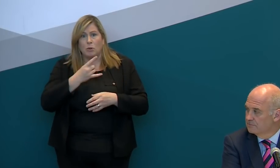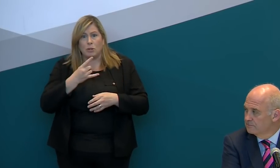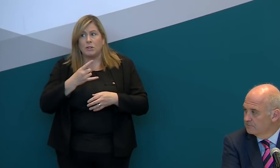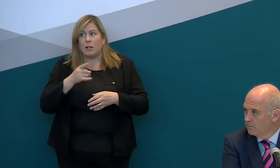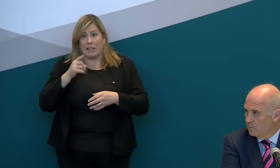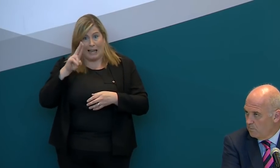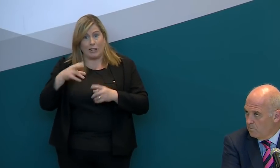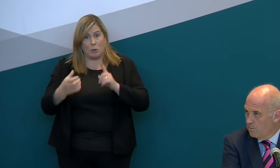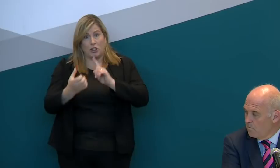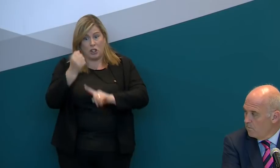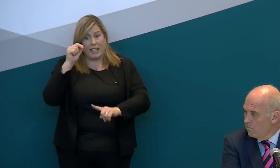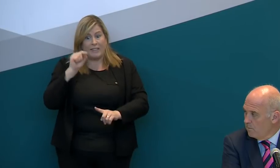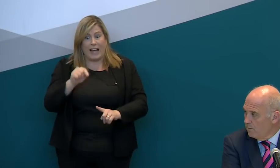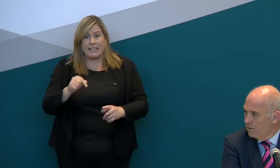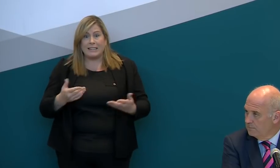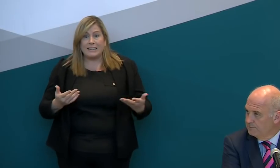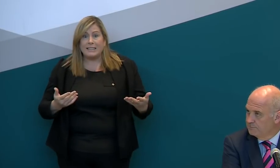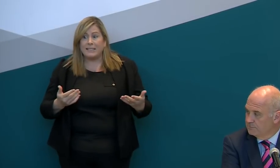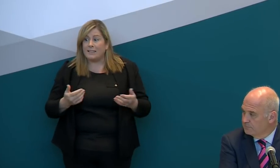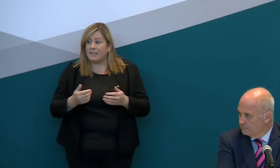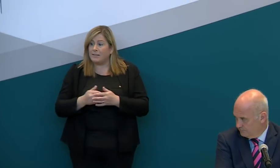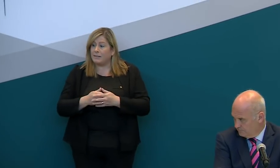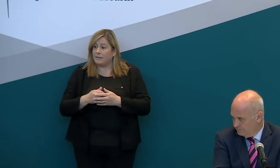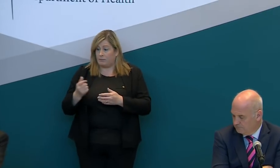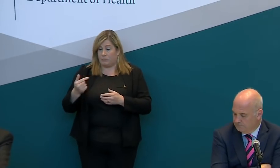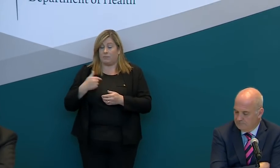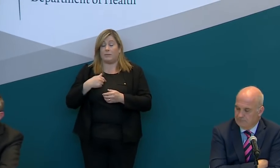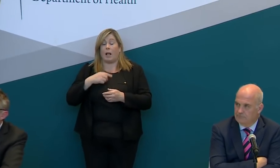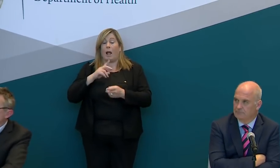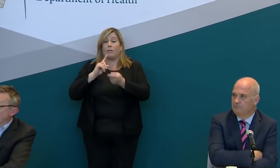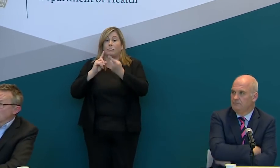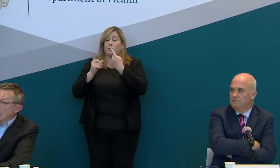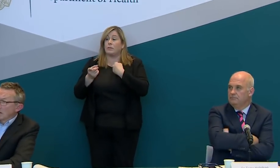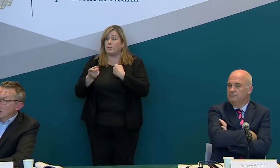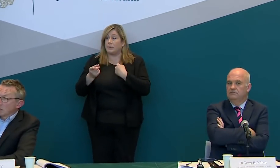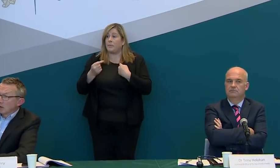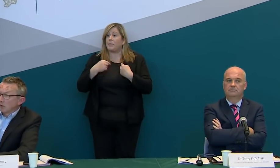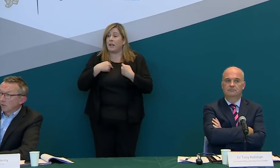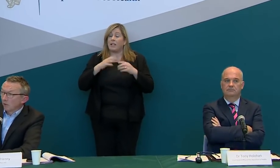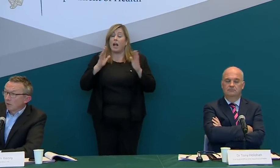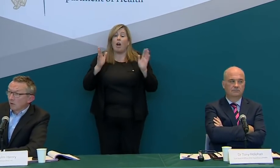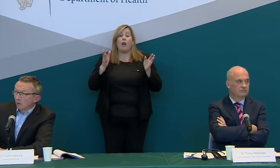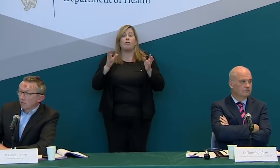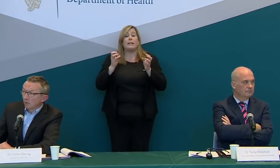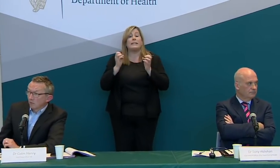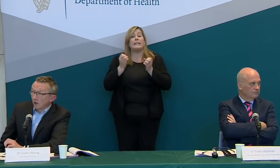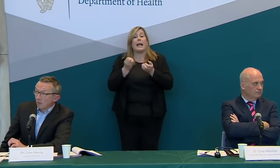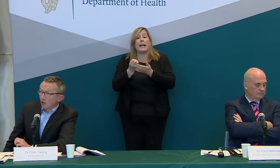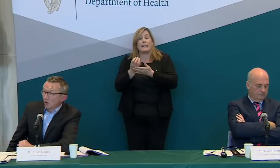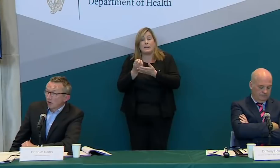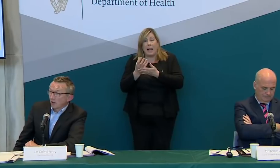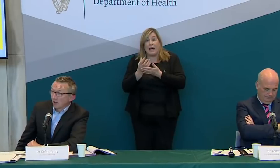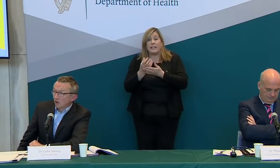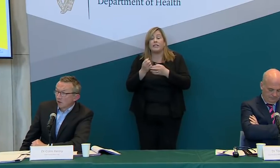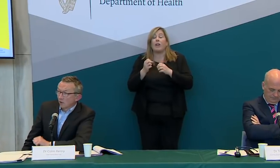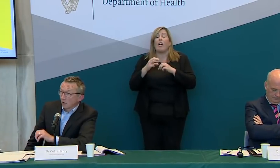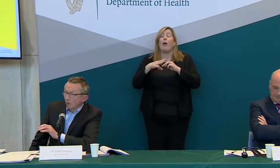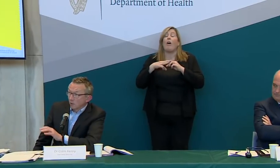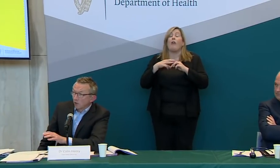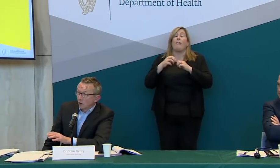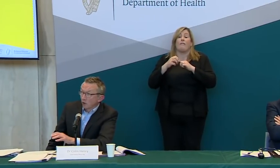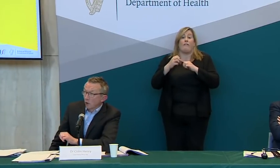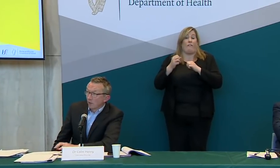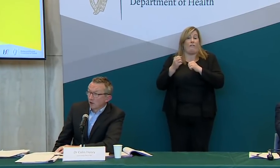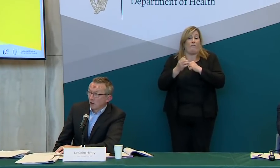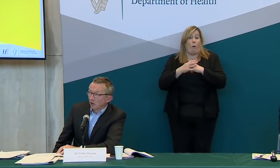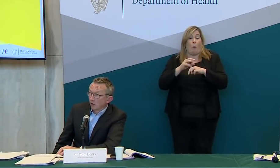achievable? Yeah, thank you. I take that. So, as I explained earlier, for the great majority of cases, for